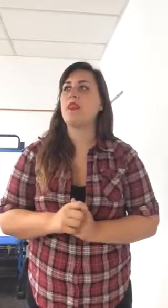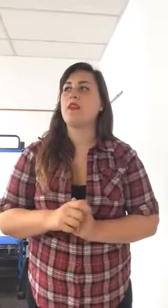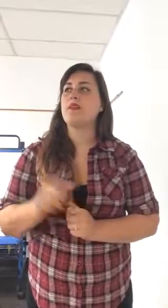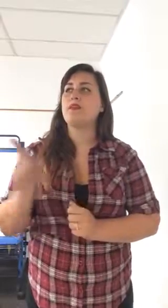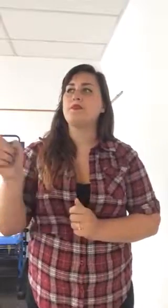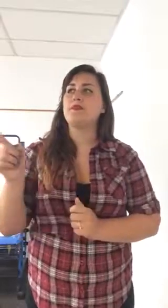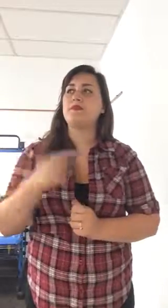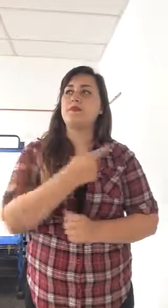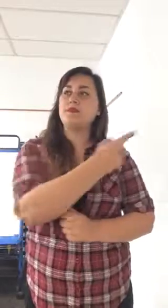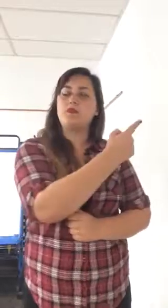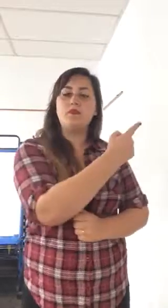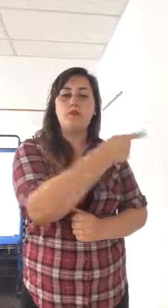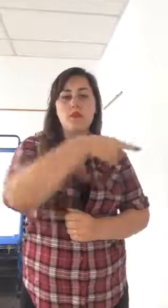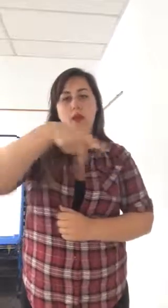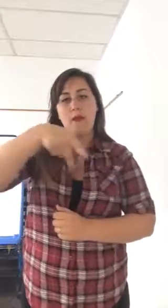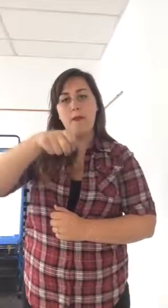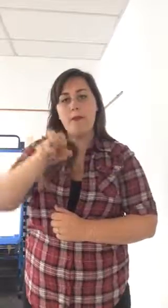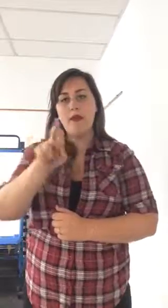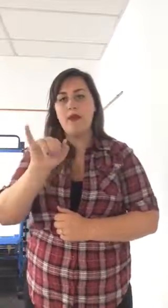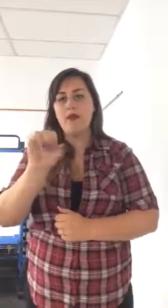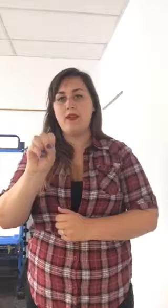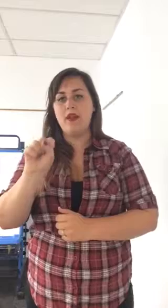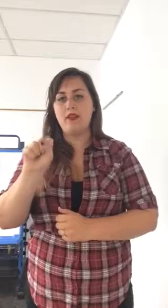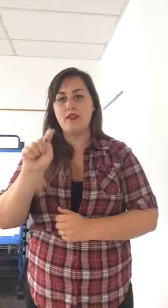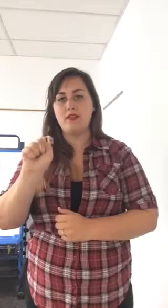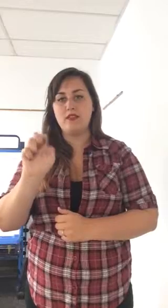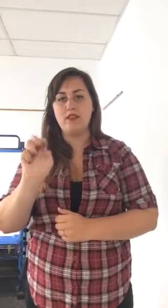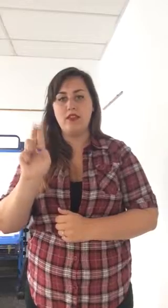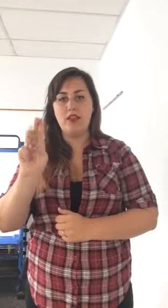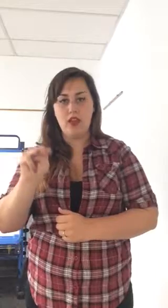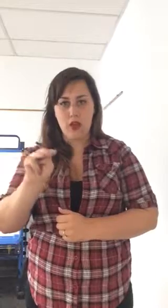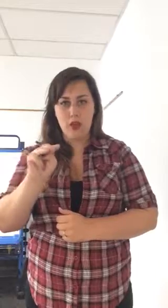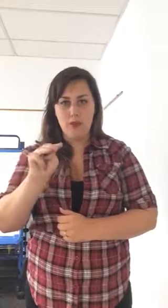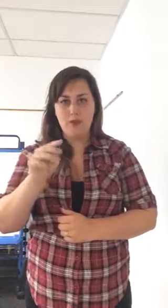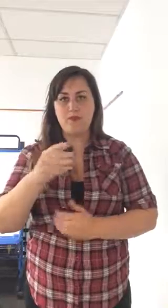Everybody say the word periosteum. One more time. Periosteum.